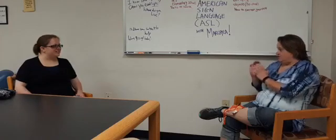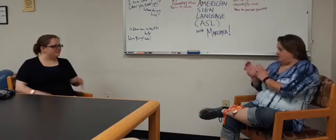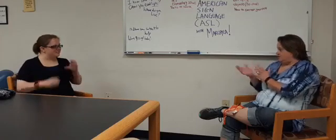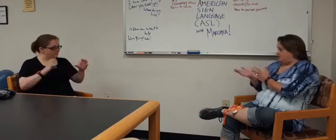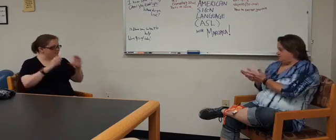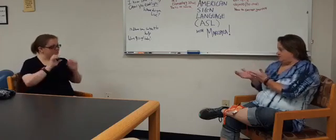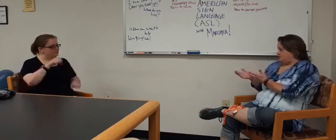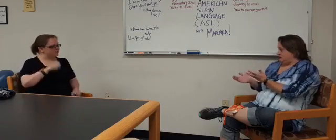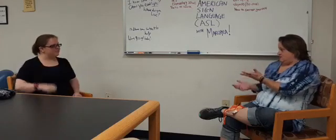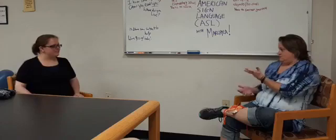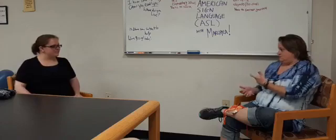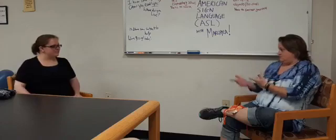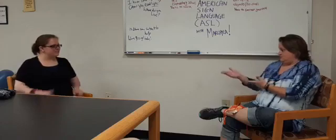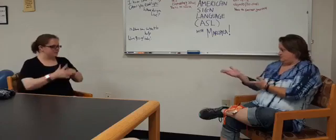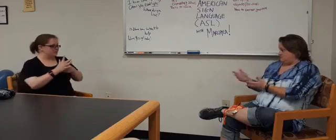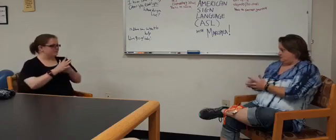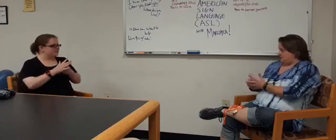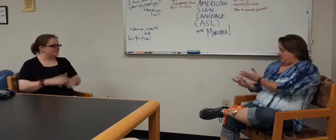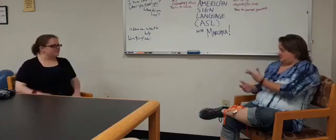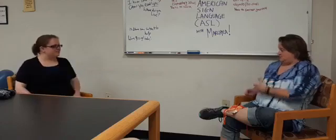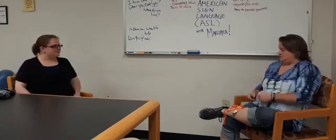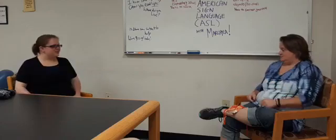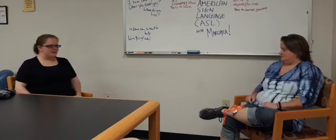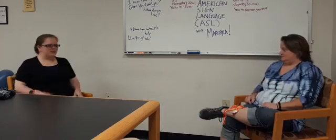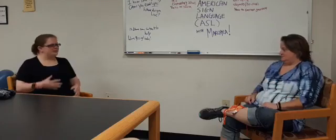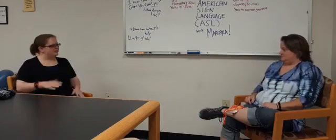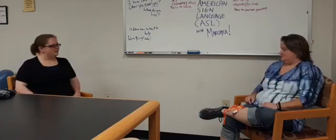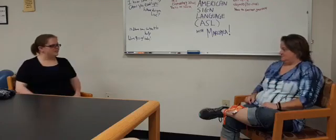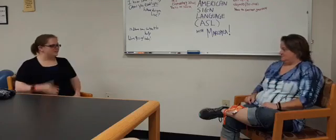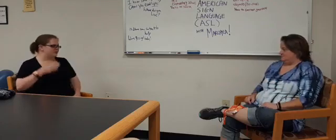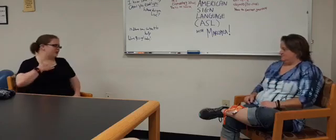yeah, we can start. Yeah. So I'm